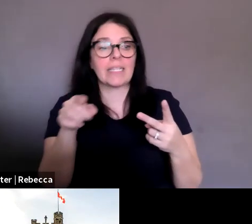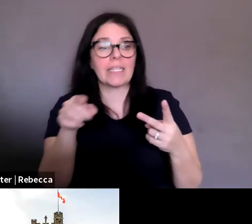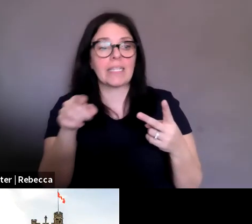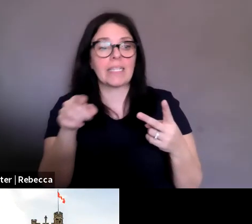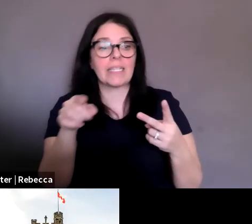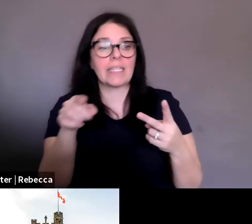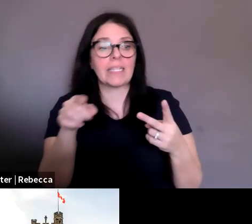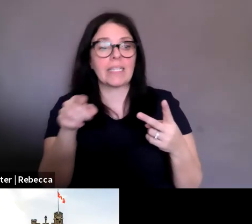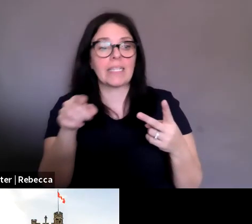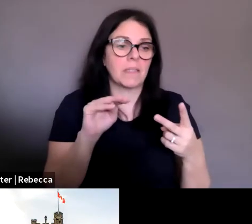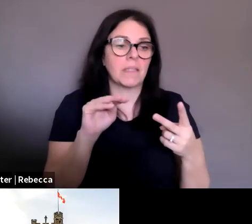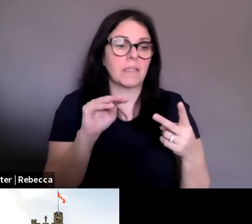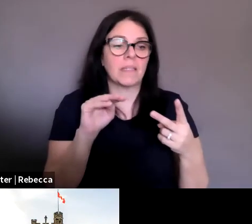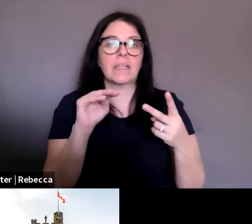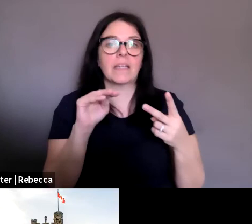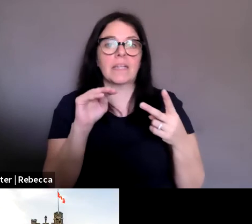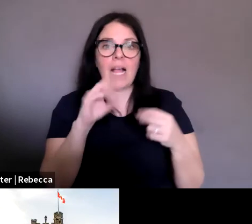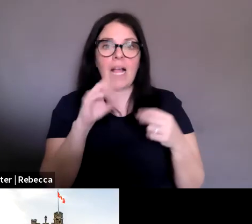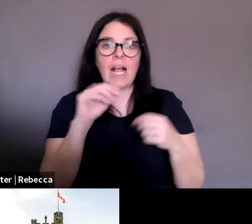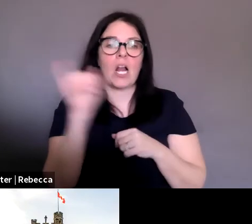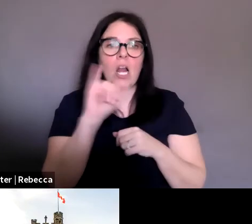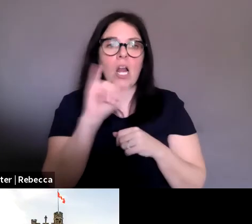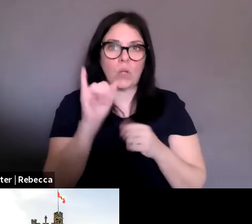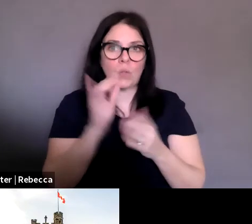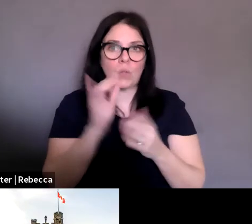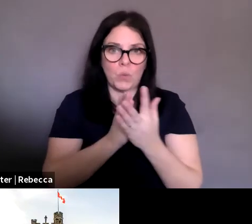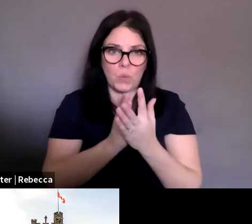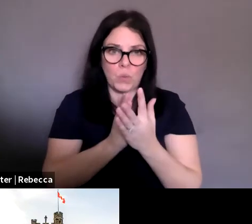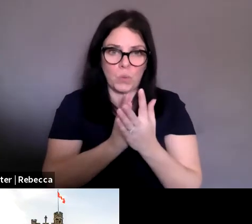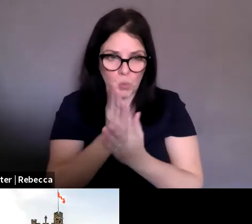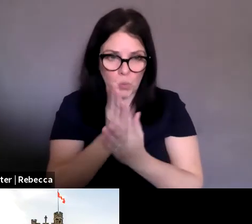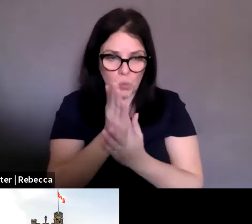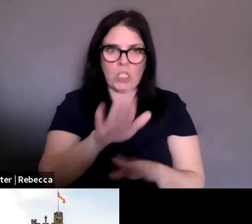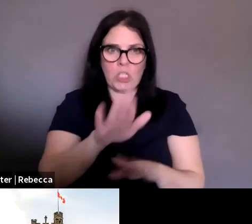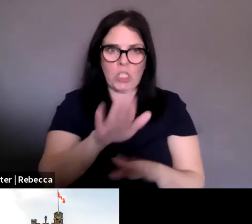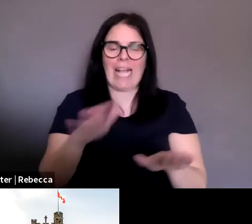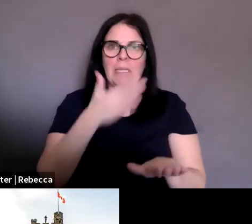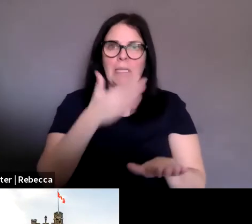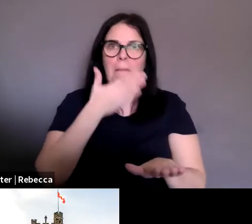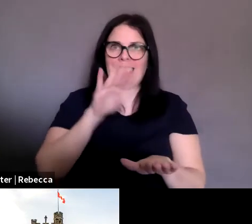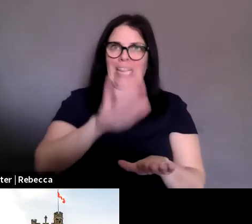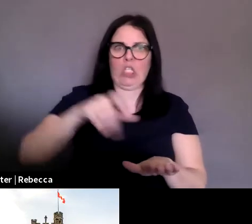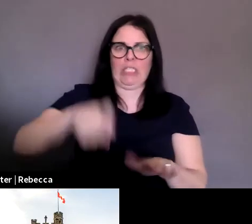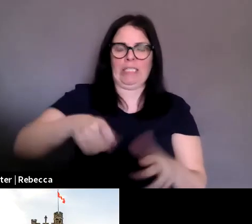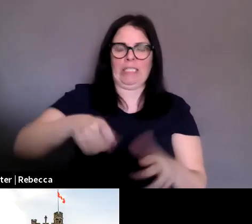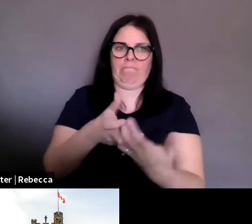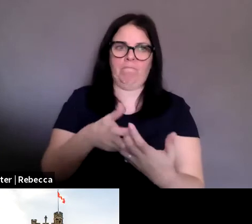and also through the lens of the best interests of the child. Here's an example of a filled out